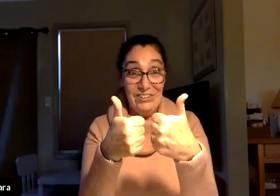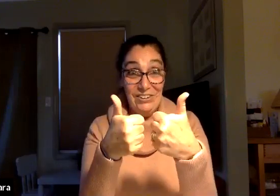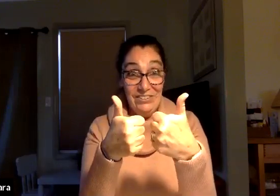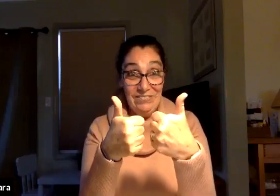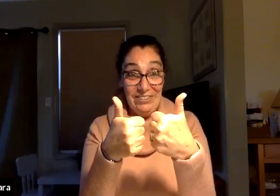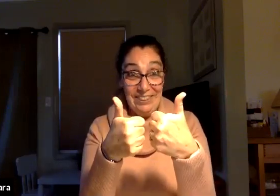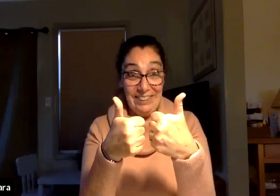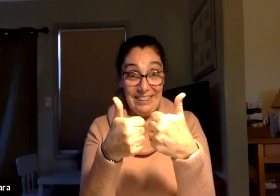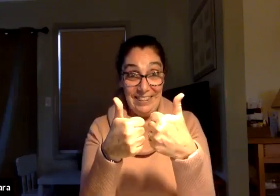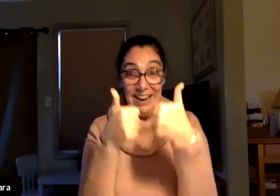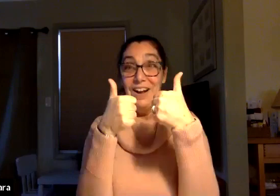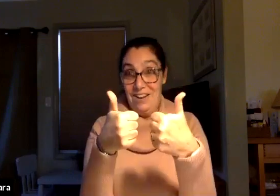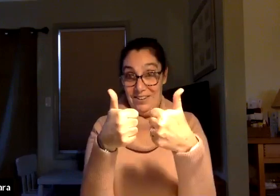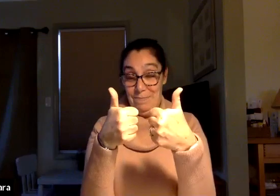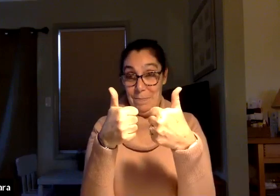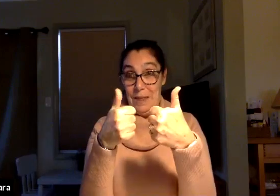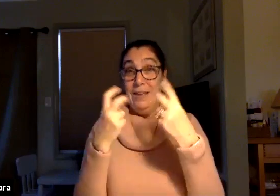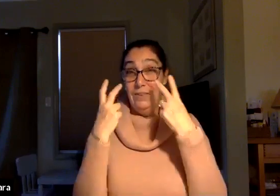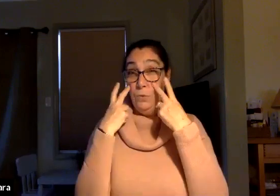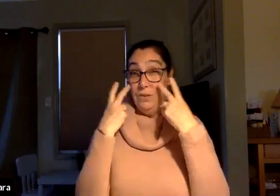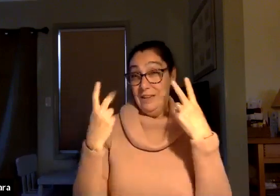Cool? Awesome. So we'll see